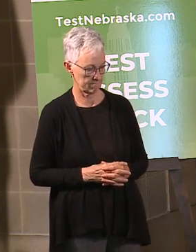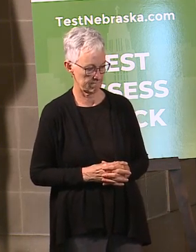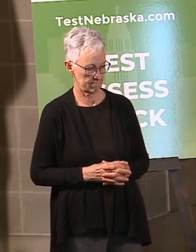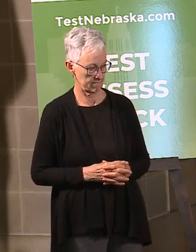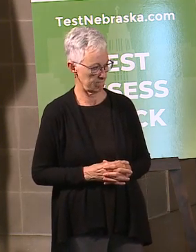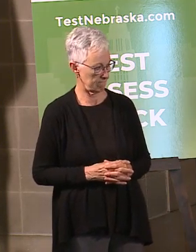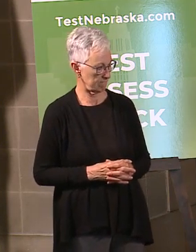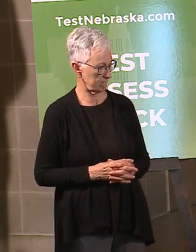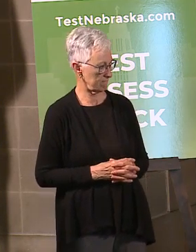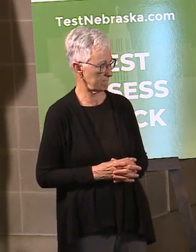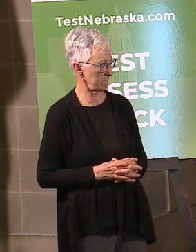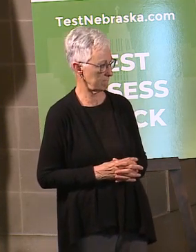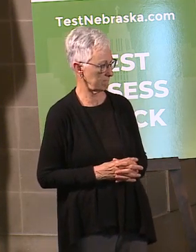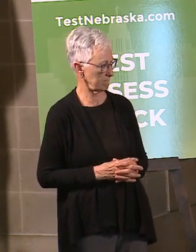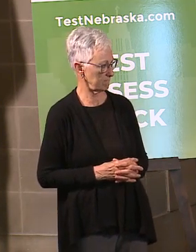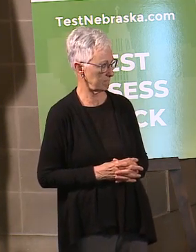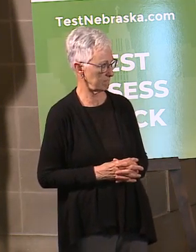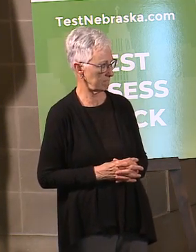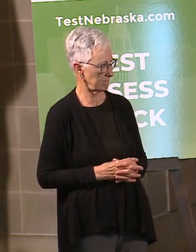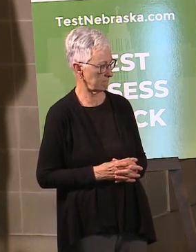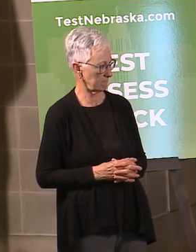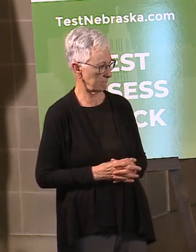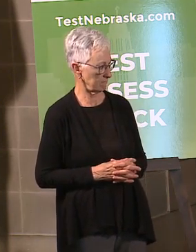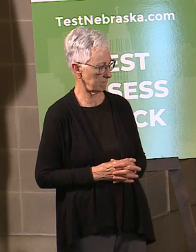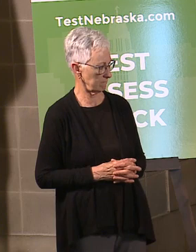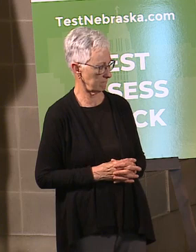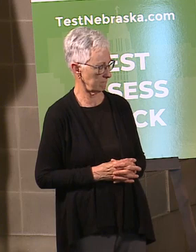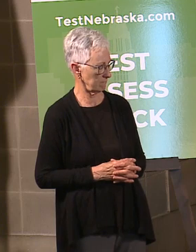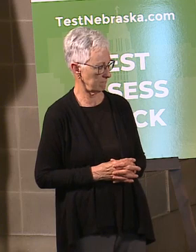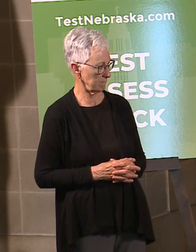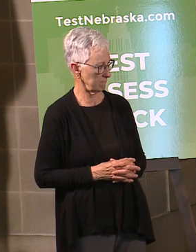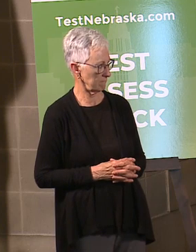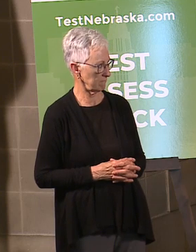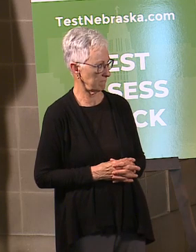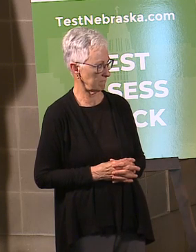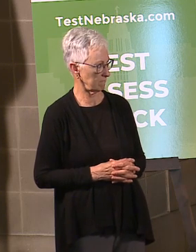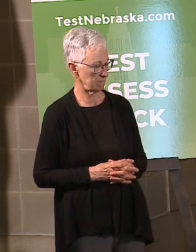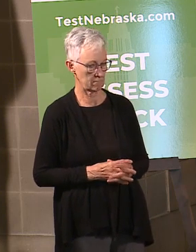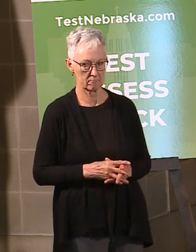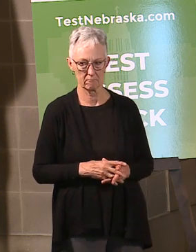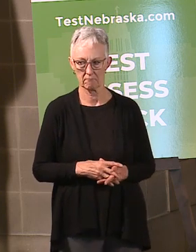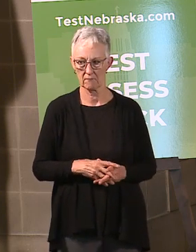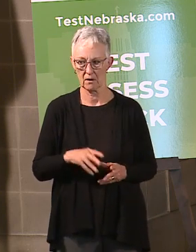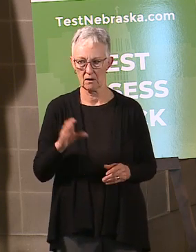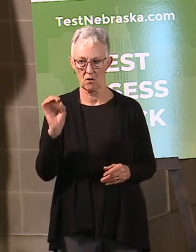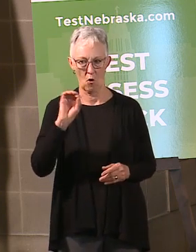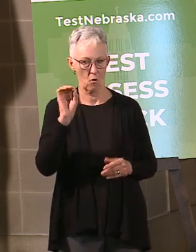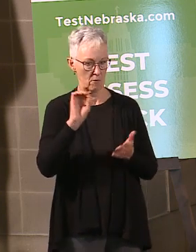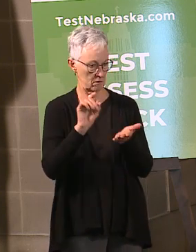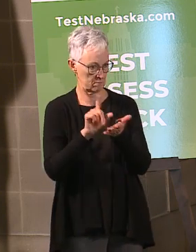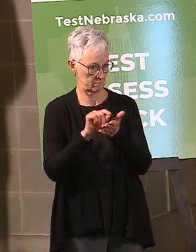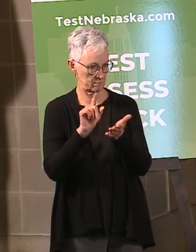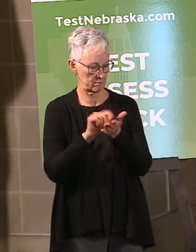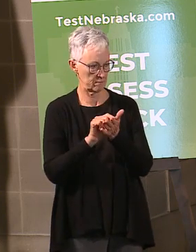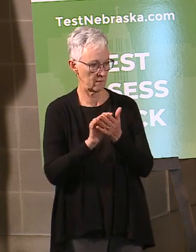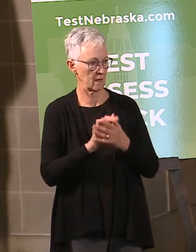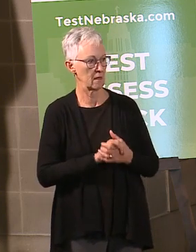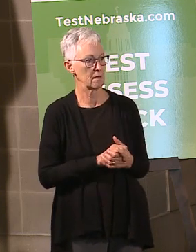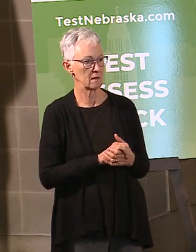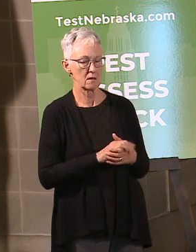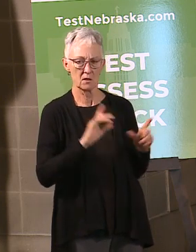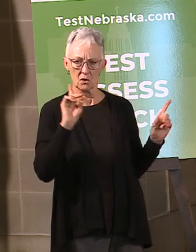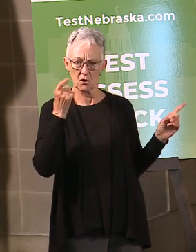Okay, our next, sorry, that was the old question. Next, Aaliyah Conley, Omaha World Herald. I wanted to know if Governor Ricketts has